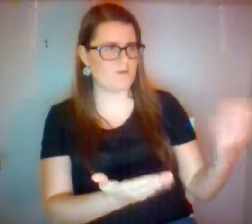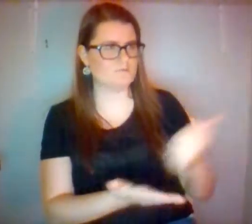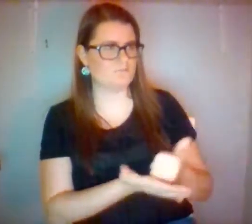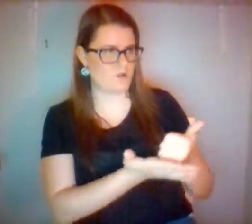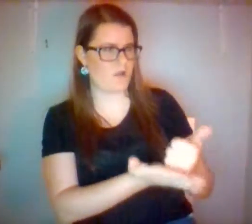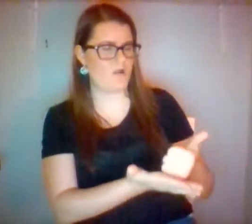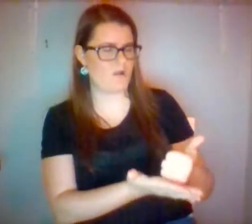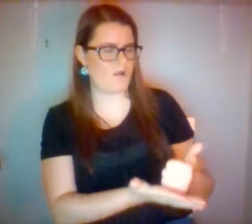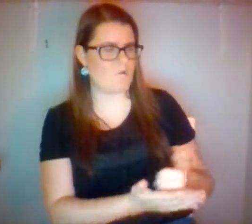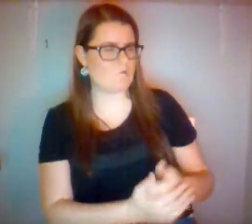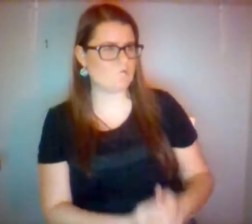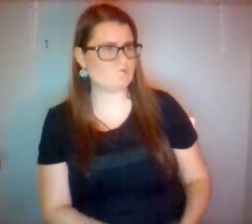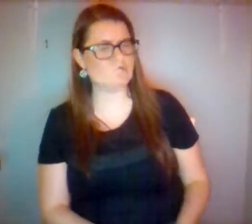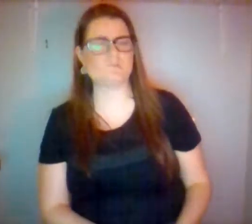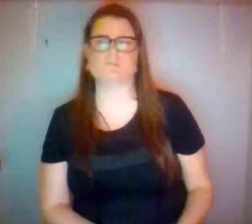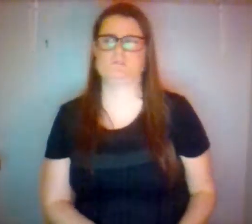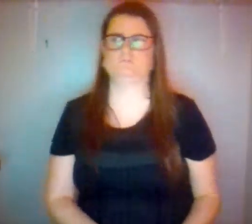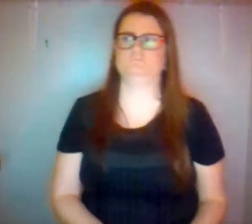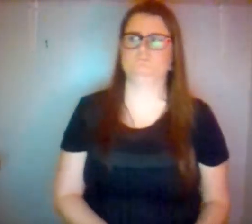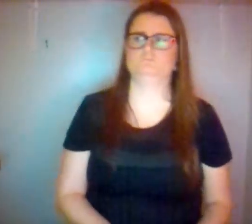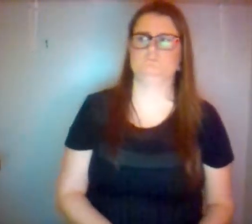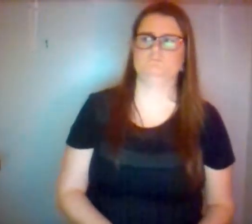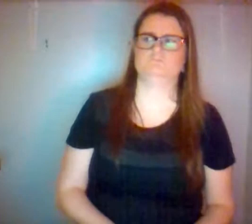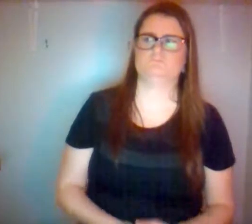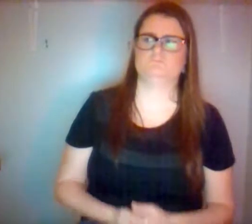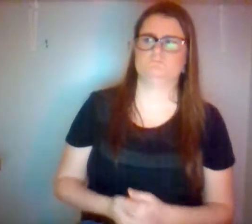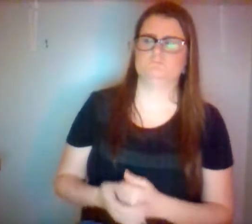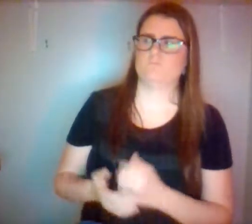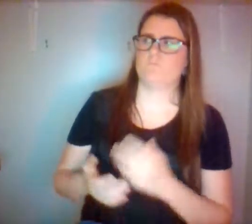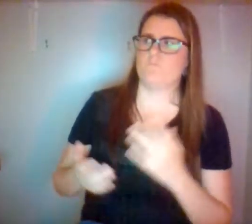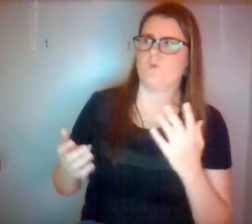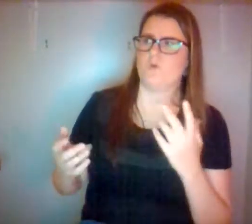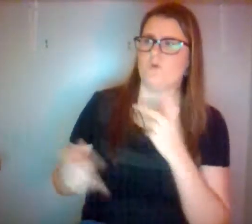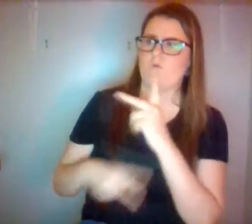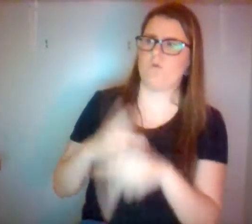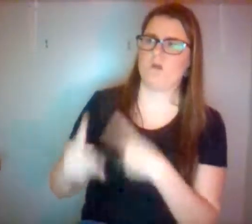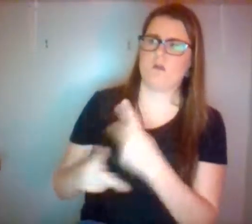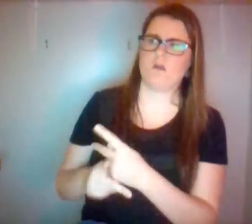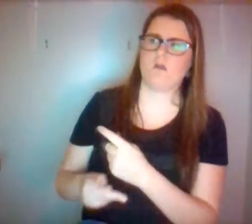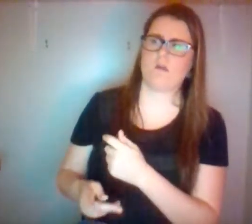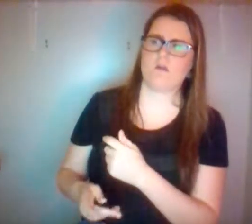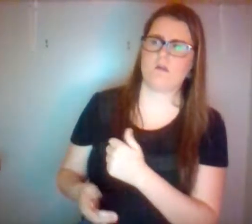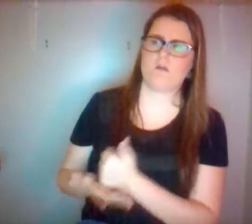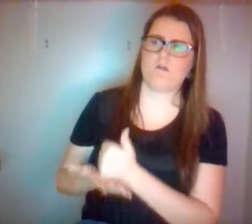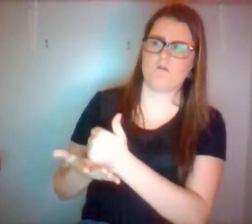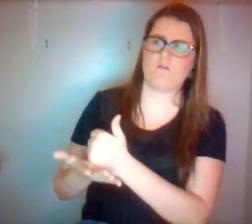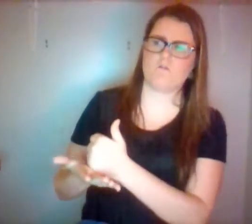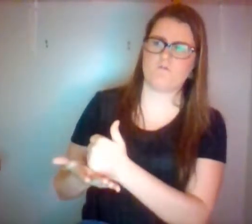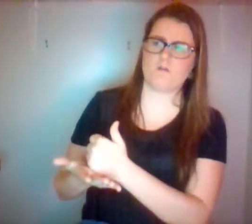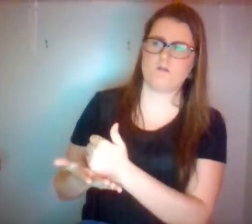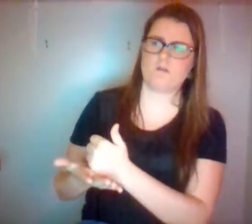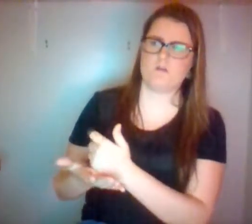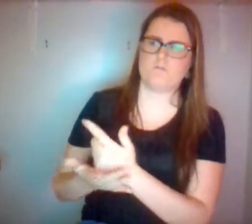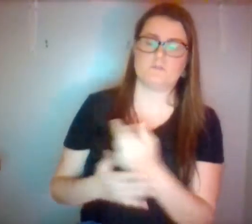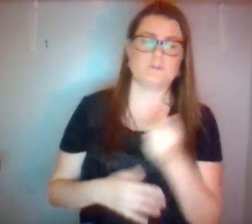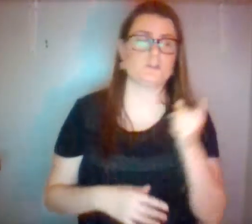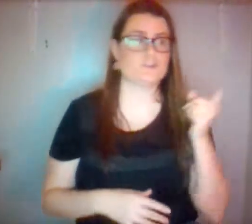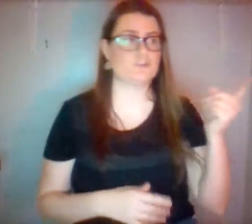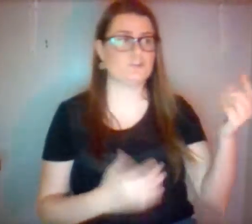of offer? You want Jesus? Said the man. I want money. How much? 30 pieces